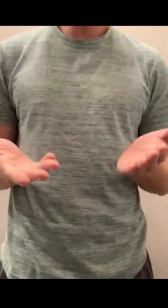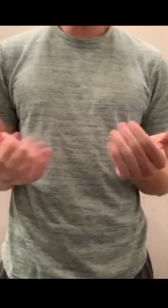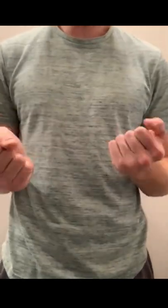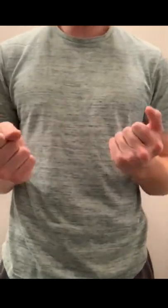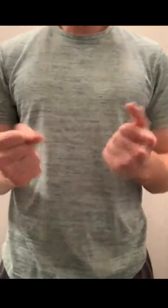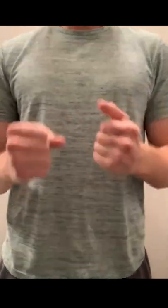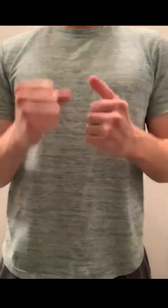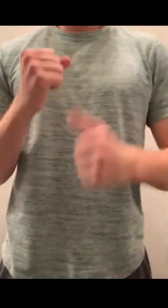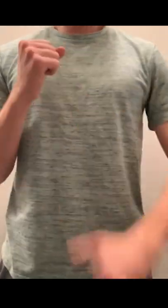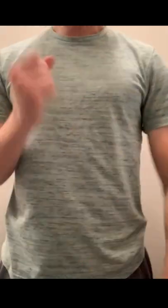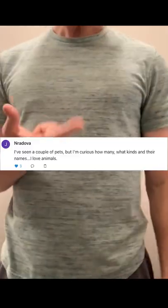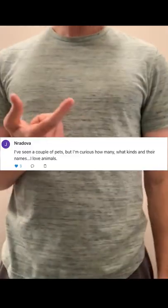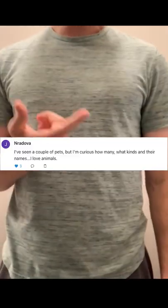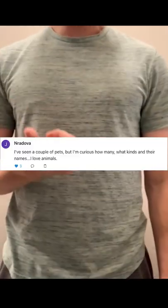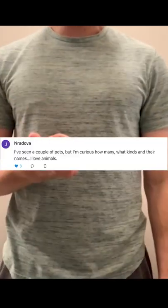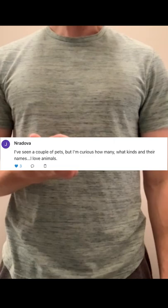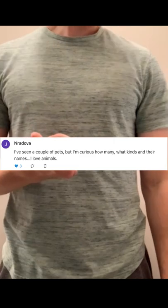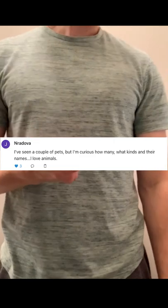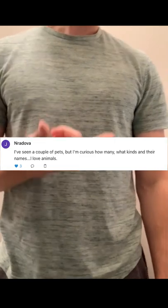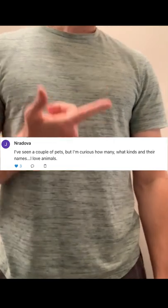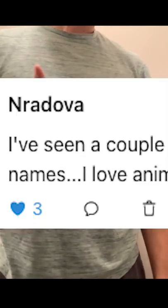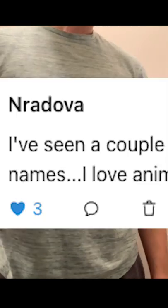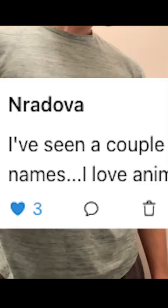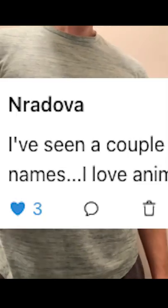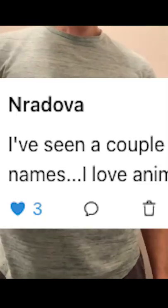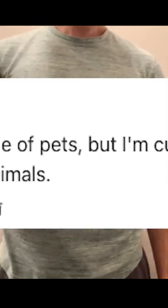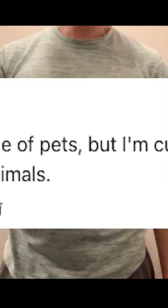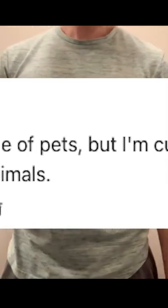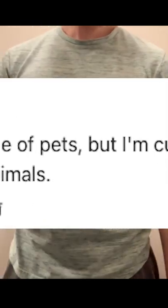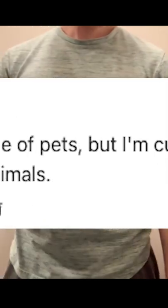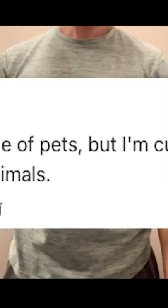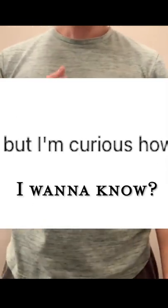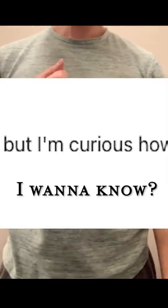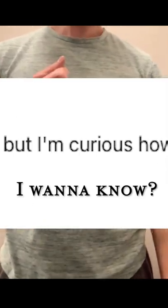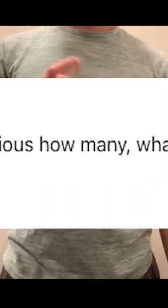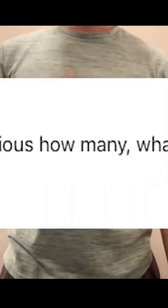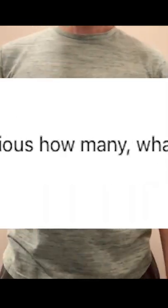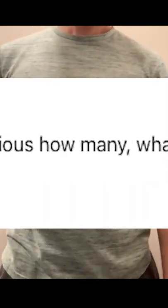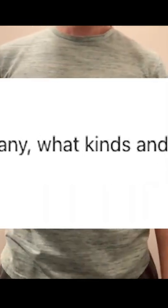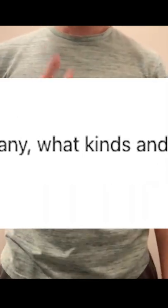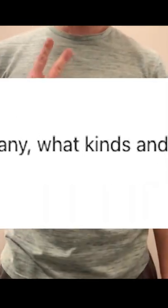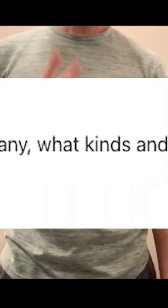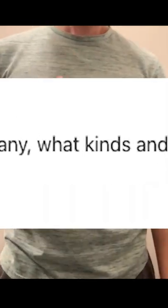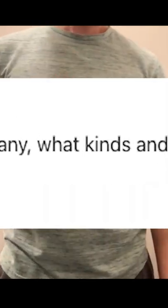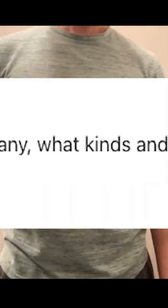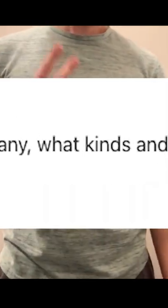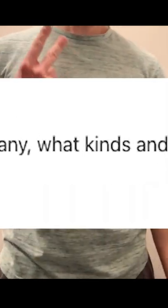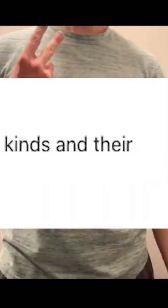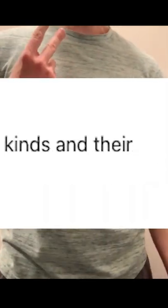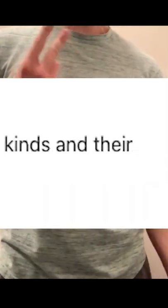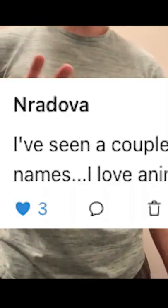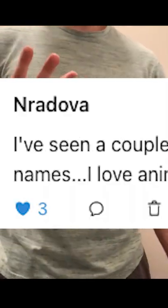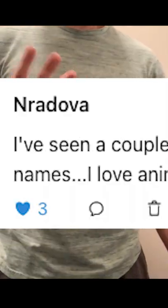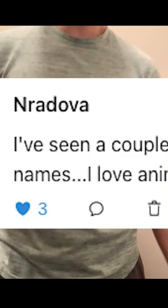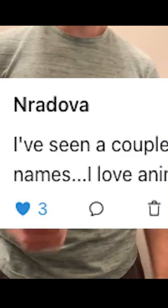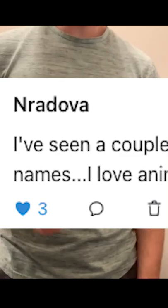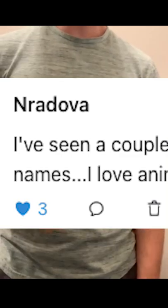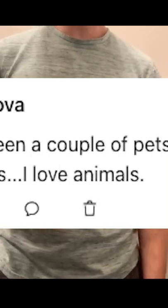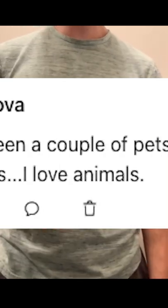different. But today's question here is, I've seen a couple of pets, but I want to know how many, what kinds, and what are their names? I love